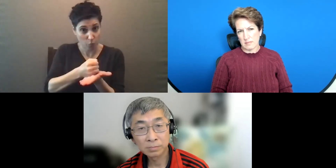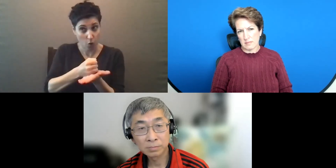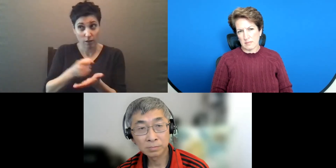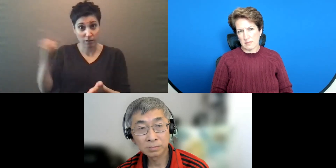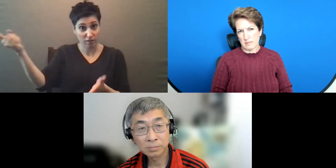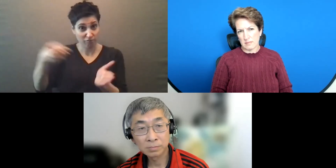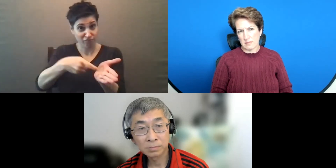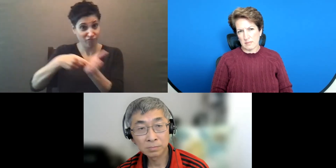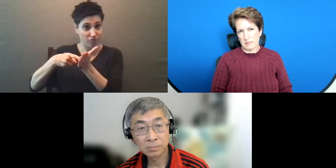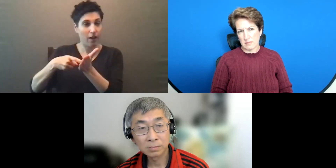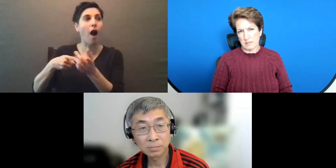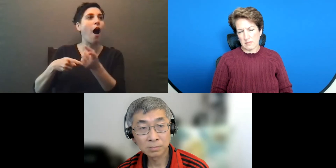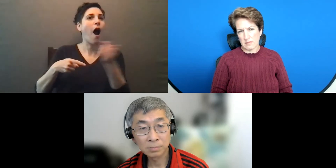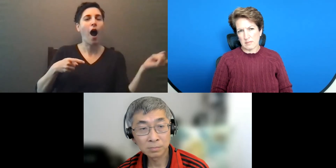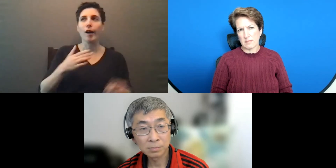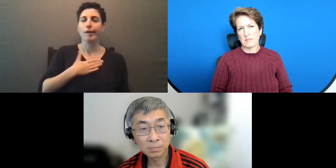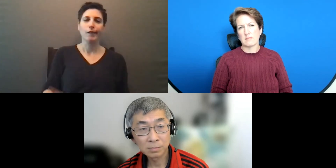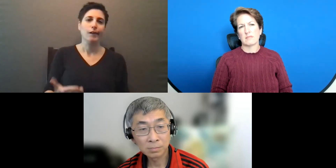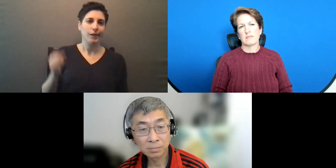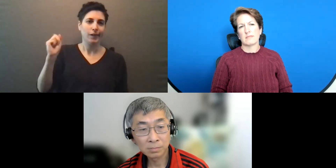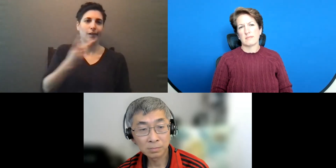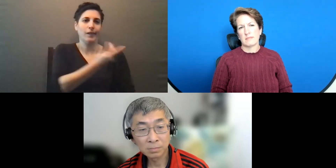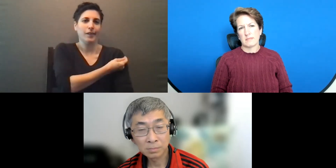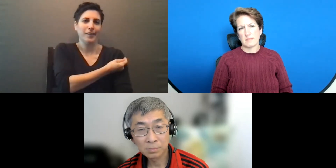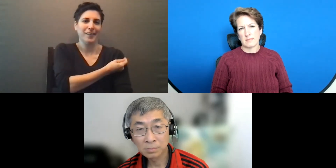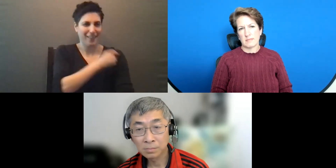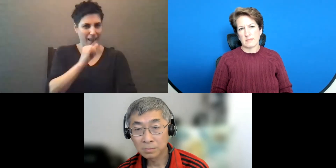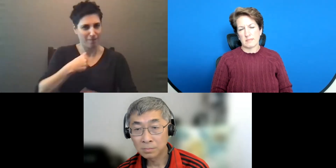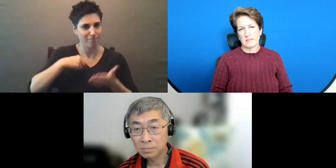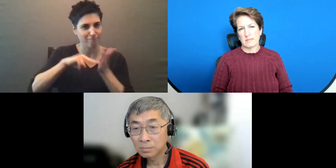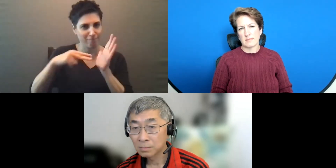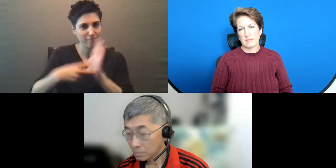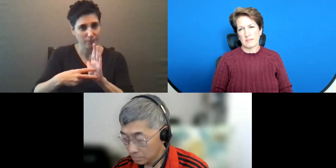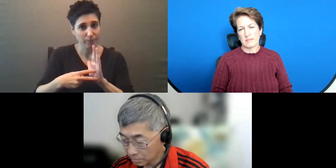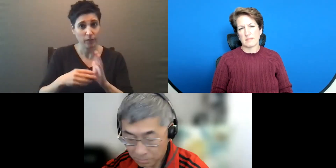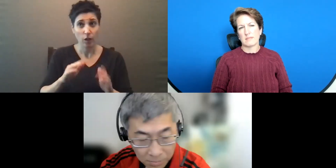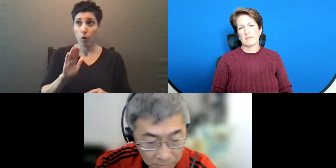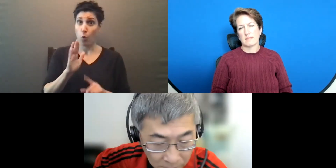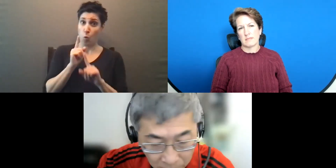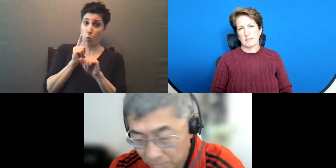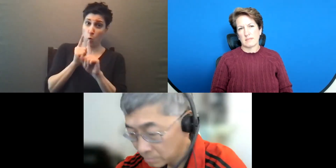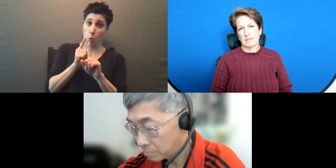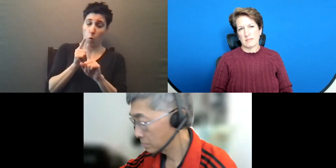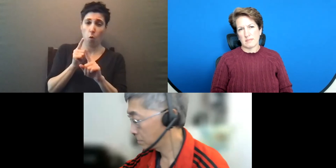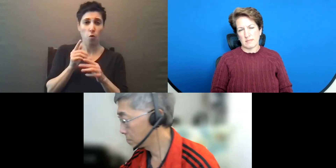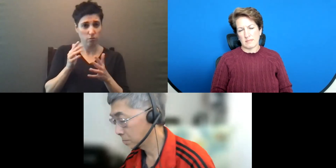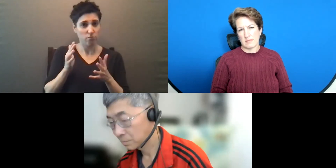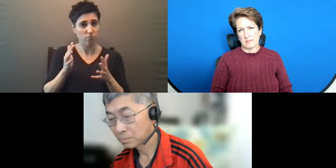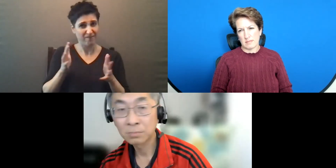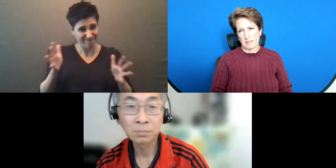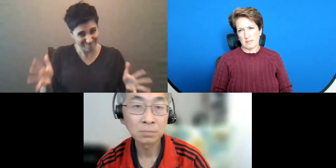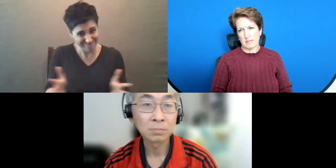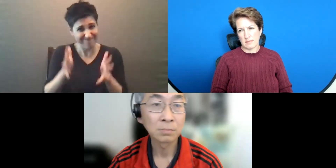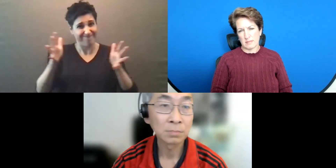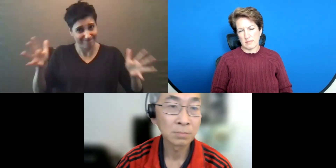take a vaccine, right? Because we work on to the 80% where we push as much as we